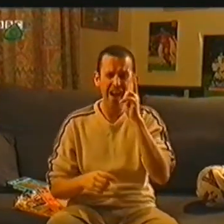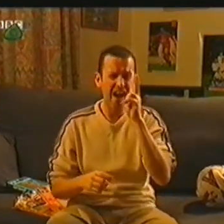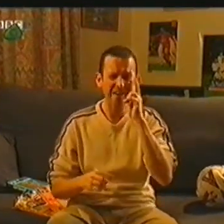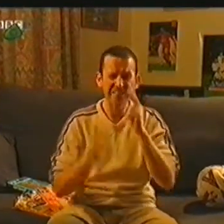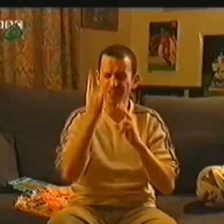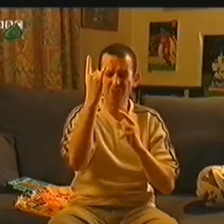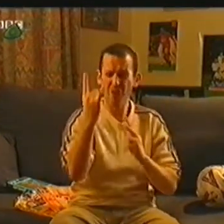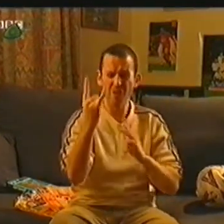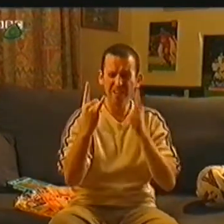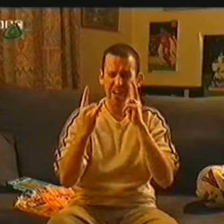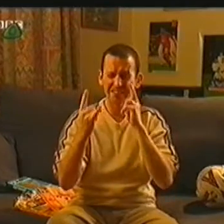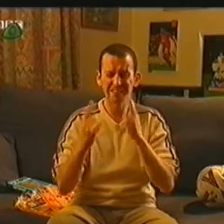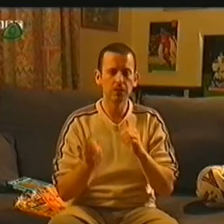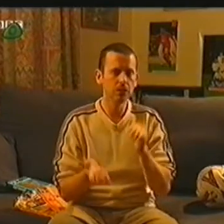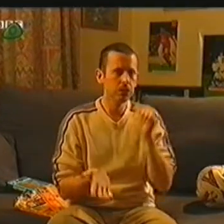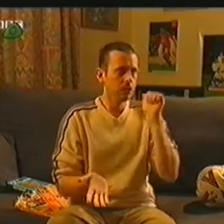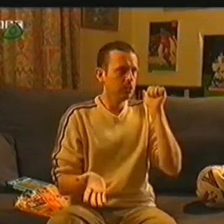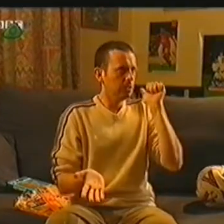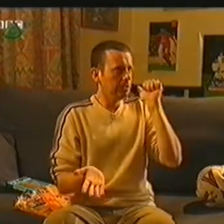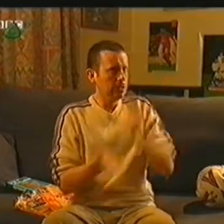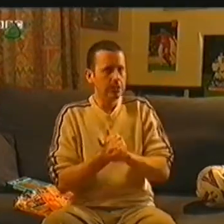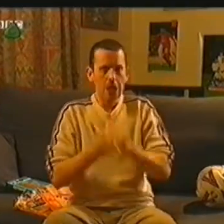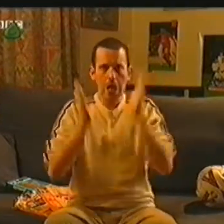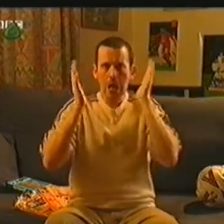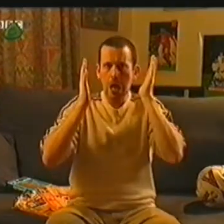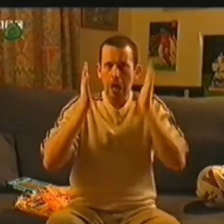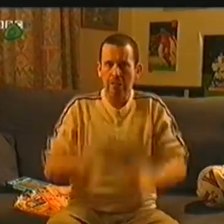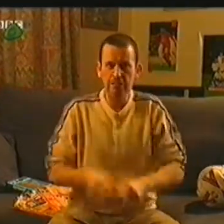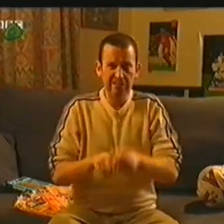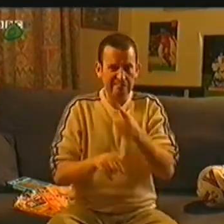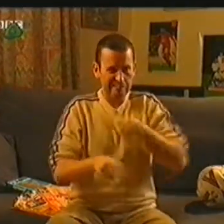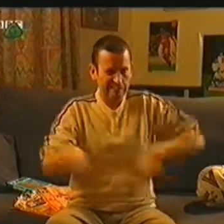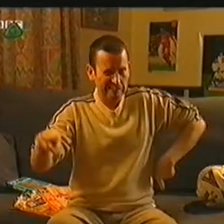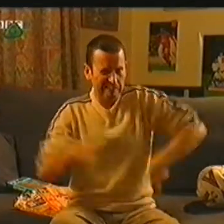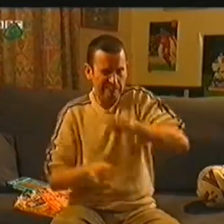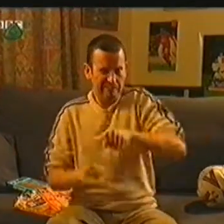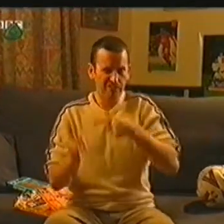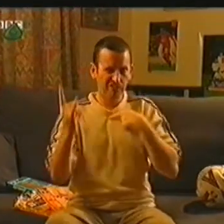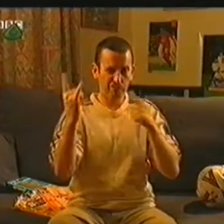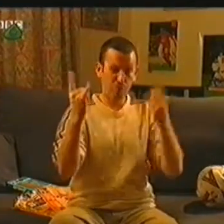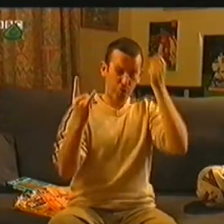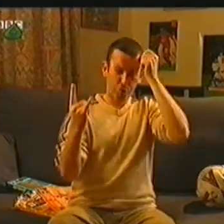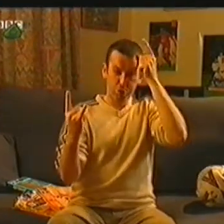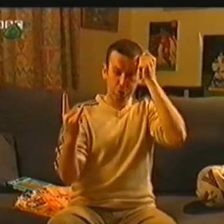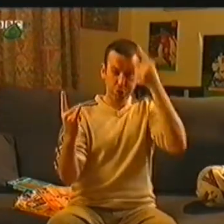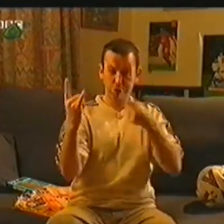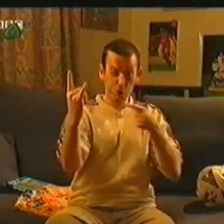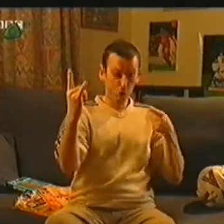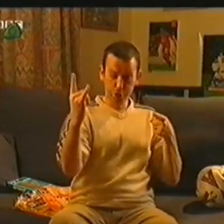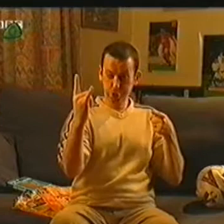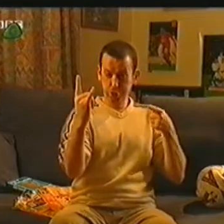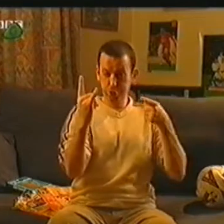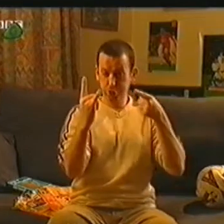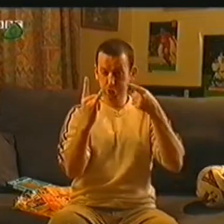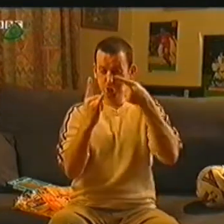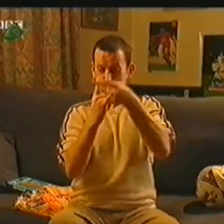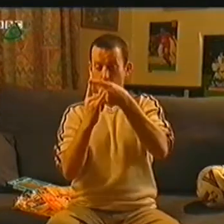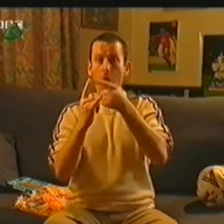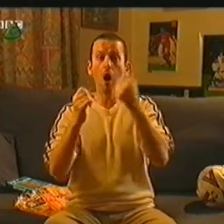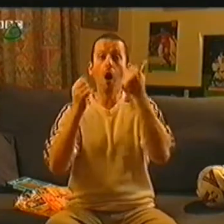Josh felt the beads of sweat on his forehead. He could barely see the goal, but he fired. The goalkeeper was on